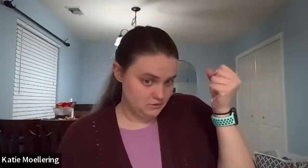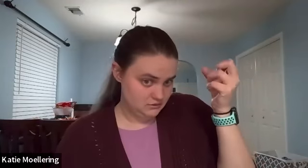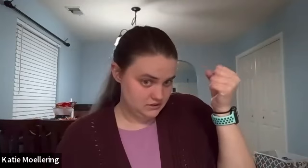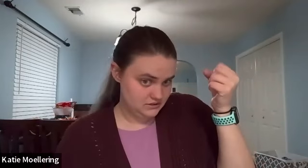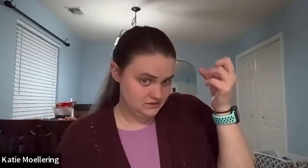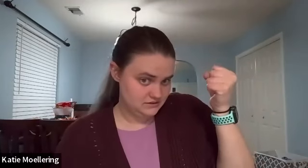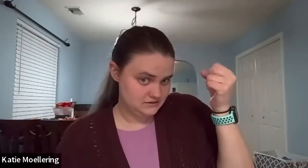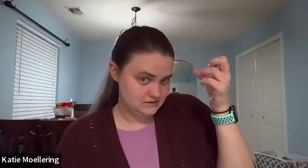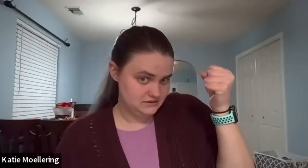milk,